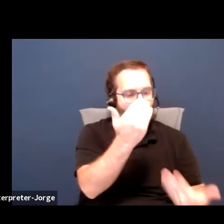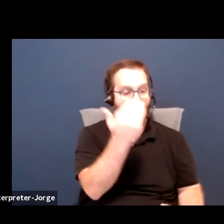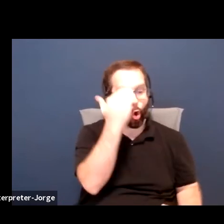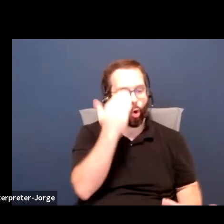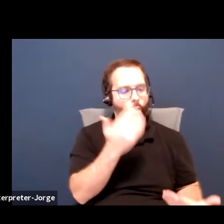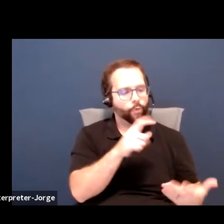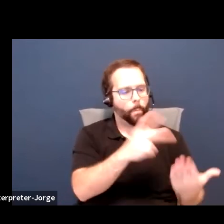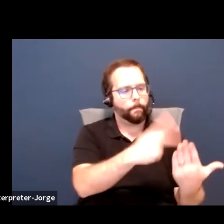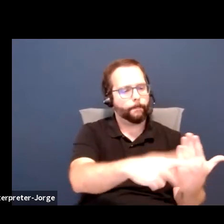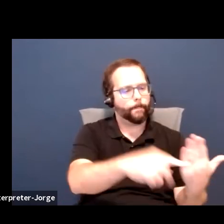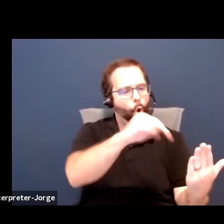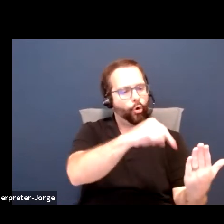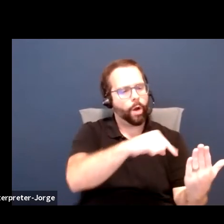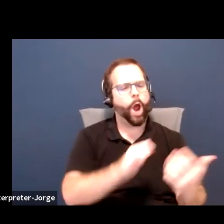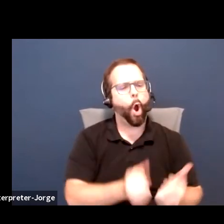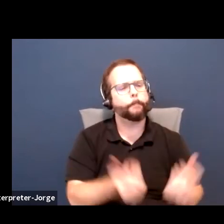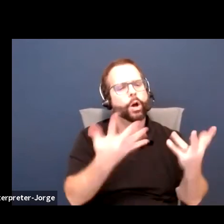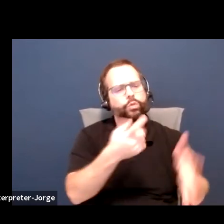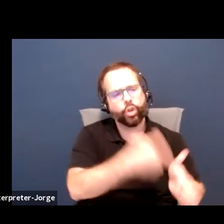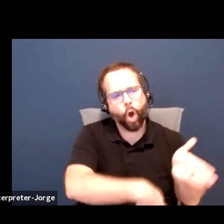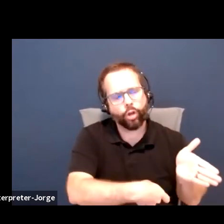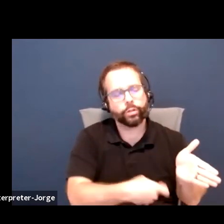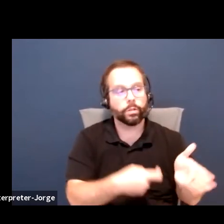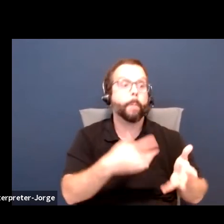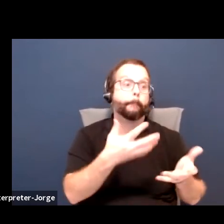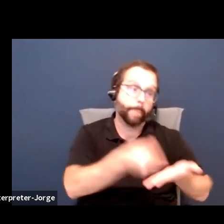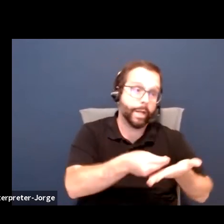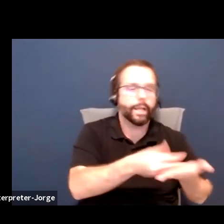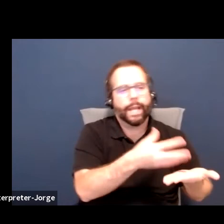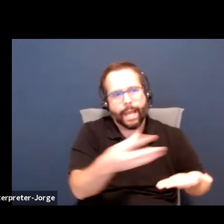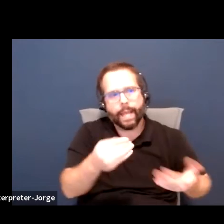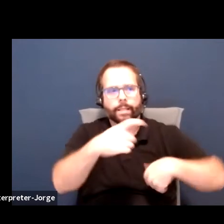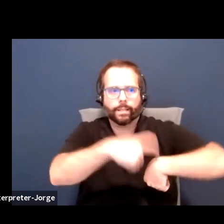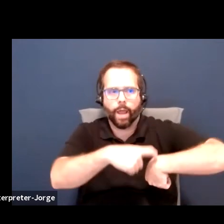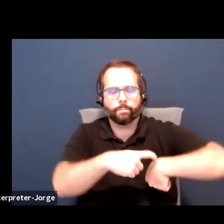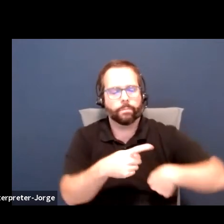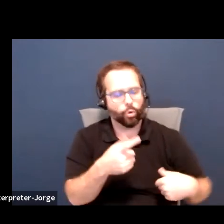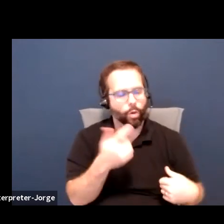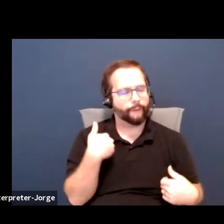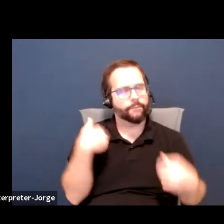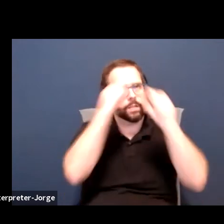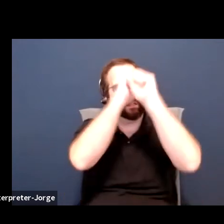of money and time. So you have a really good idea of what it is going to take in order to,